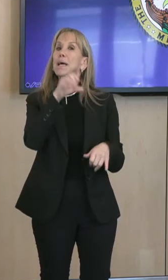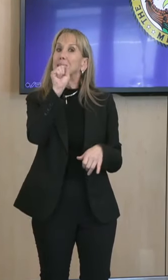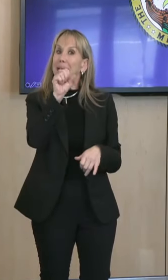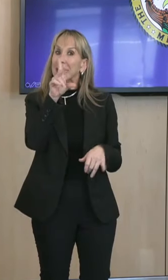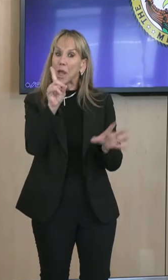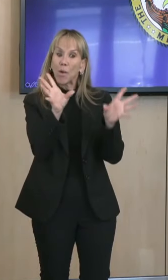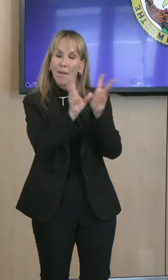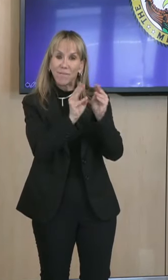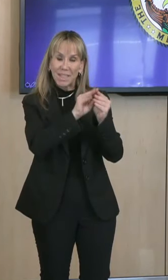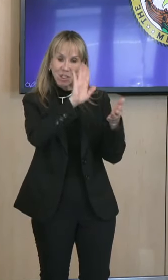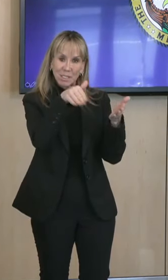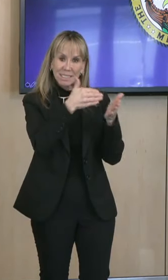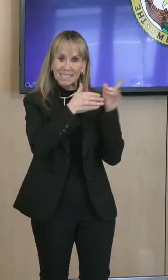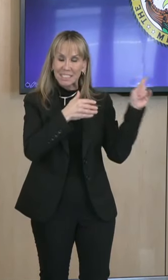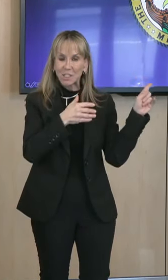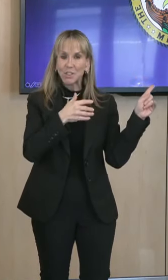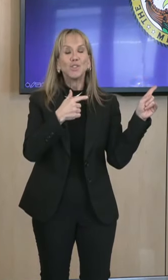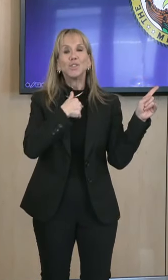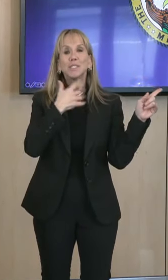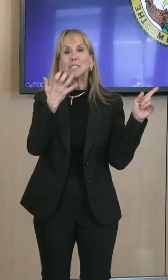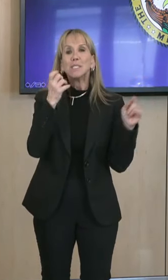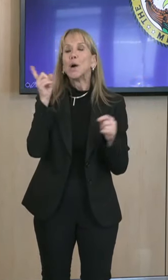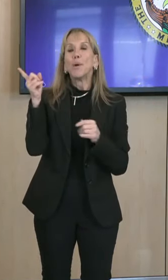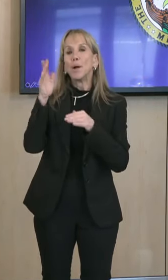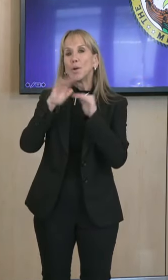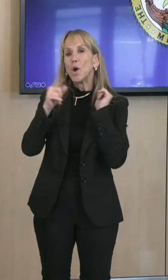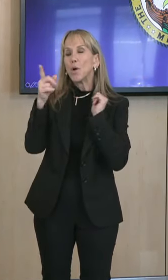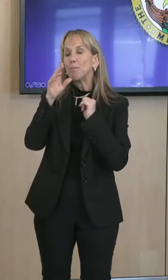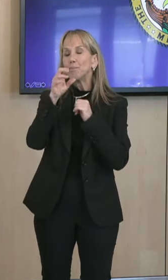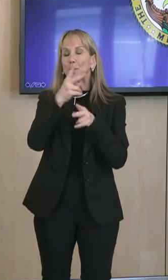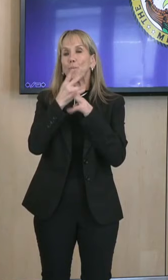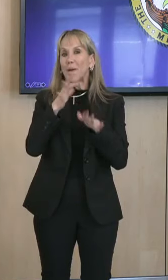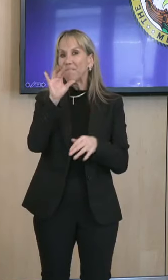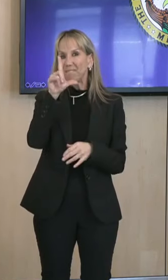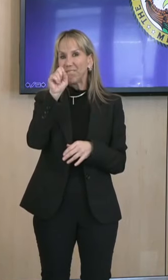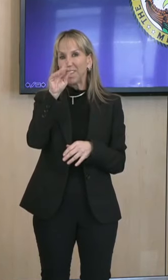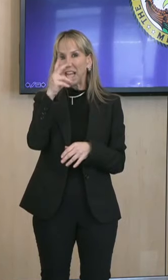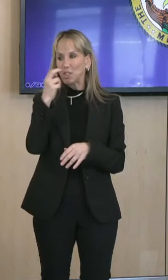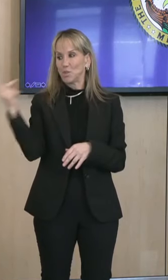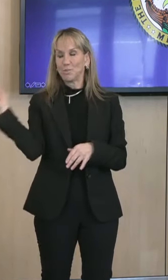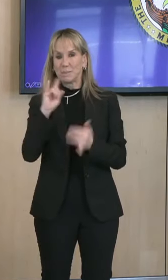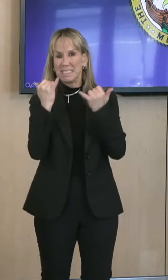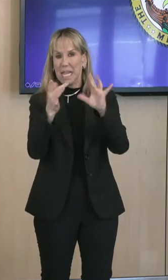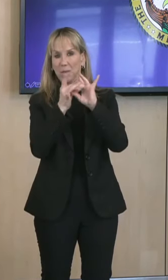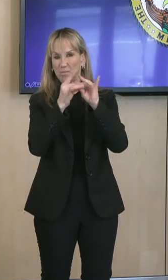Center. And to briefly tell us about that, I wanted to call back up Supervisor Fletcher.